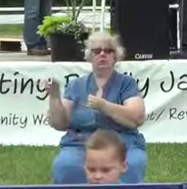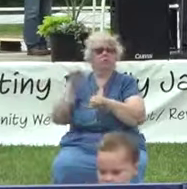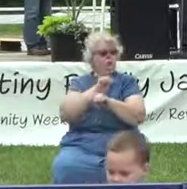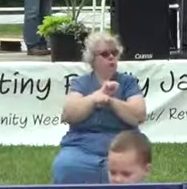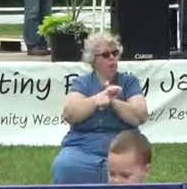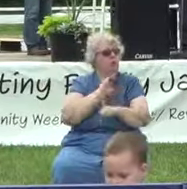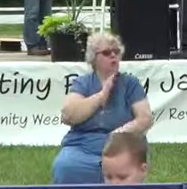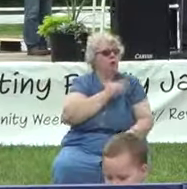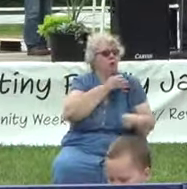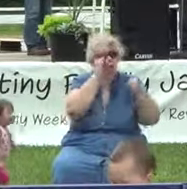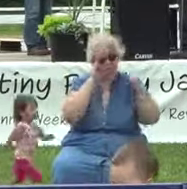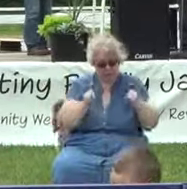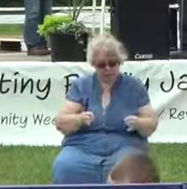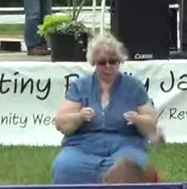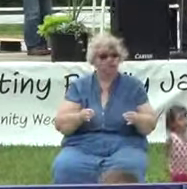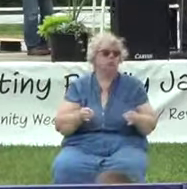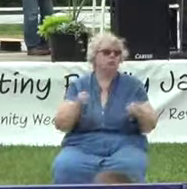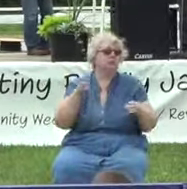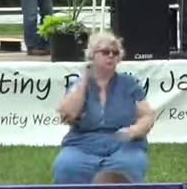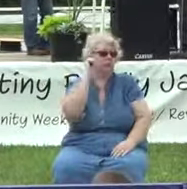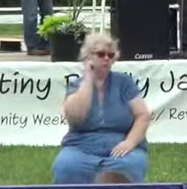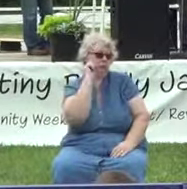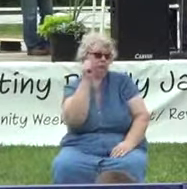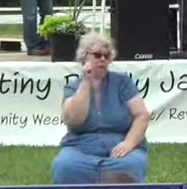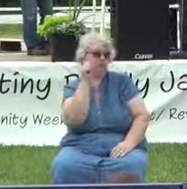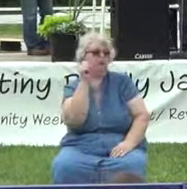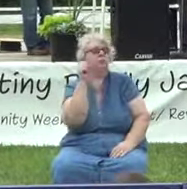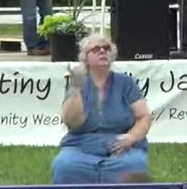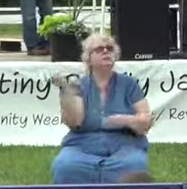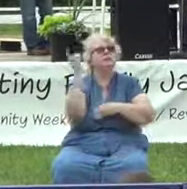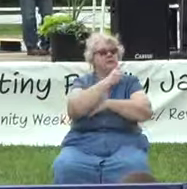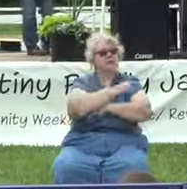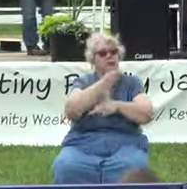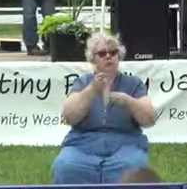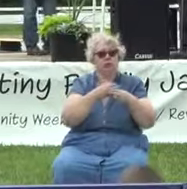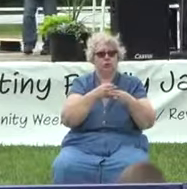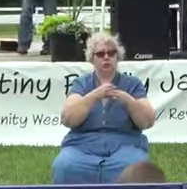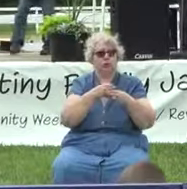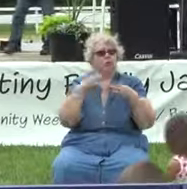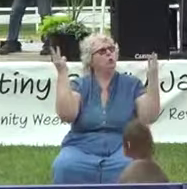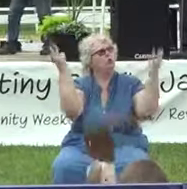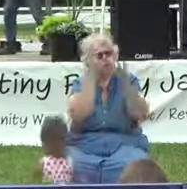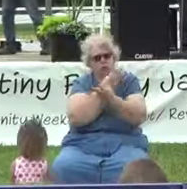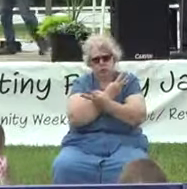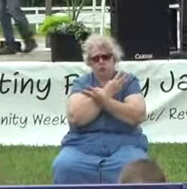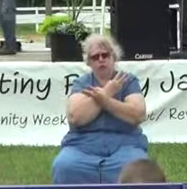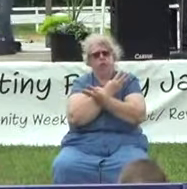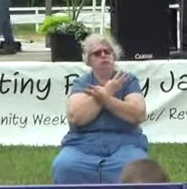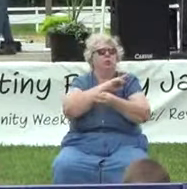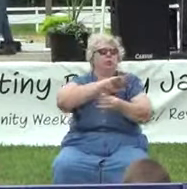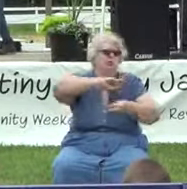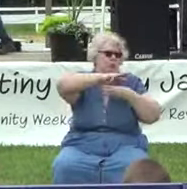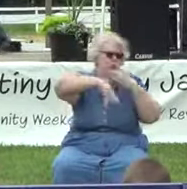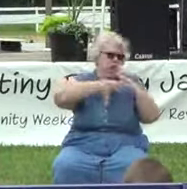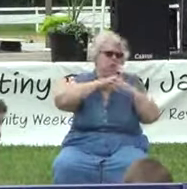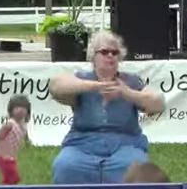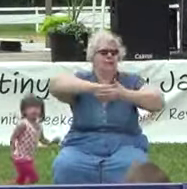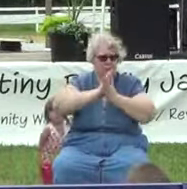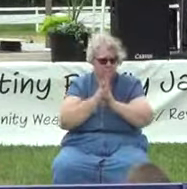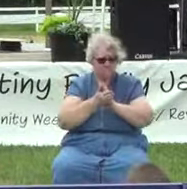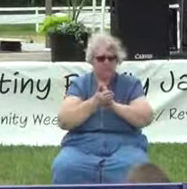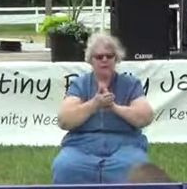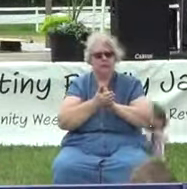testimony. There will be a day soon, the worse this world gets, that somebody is going